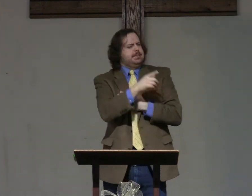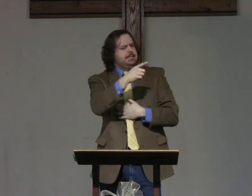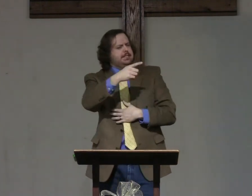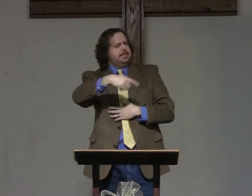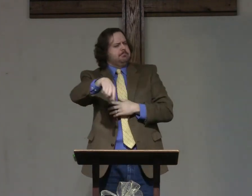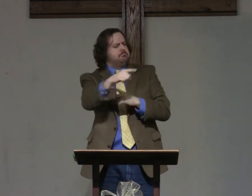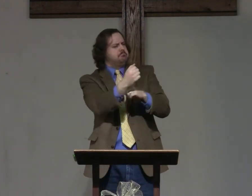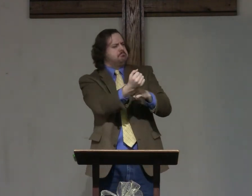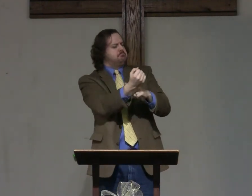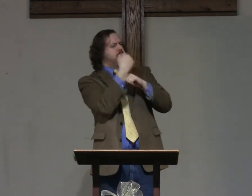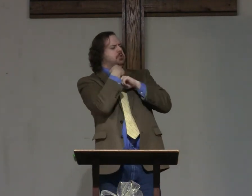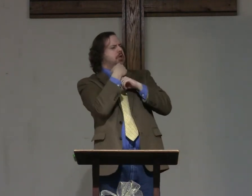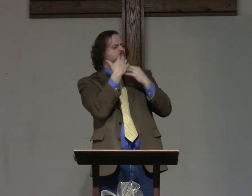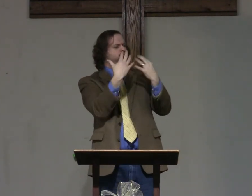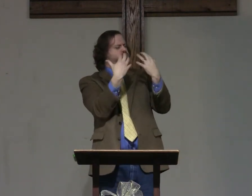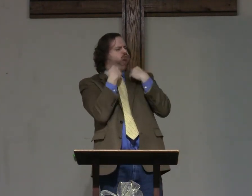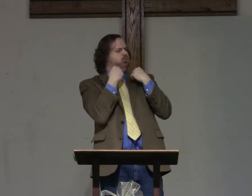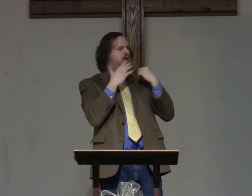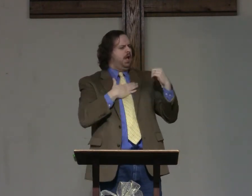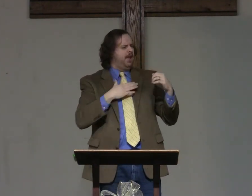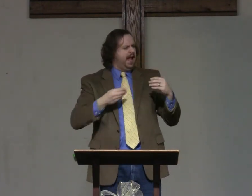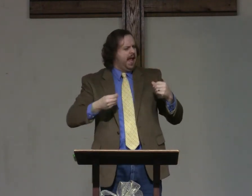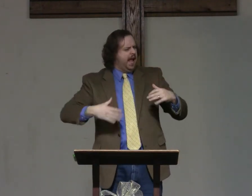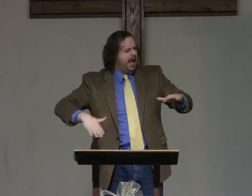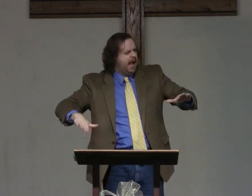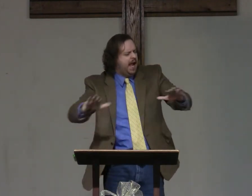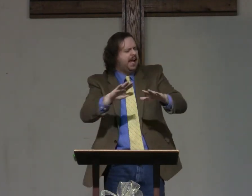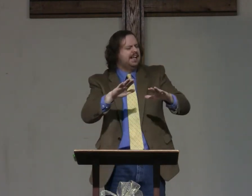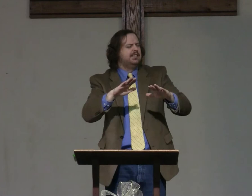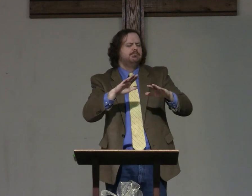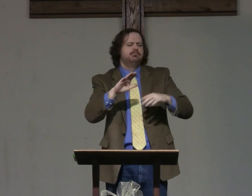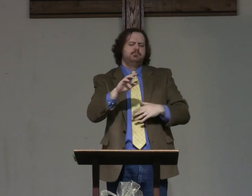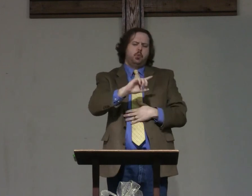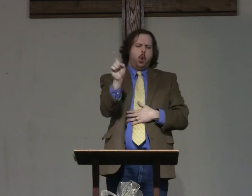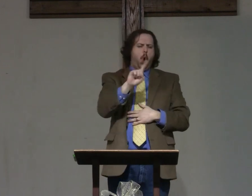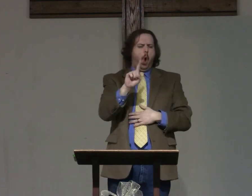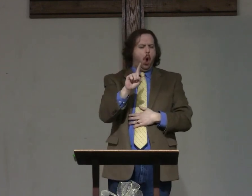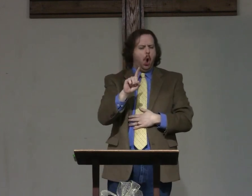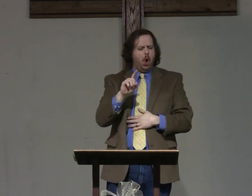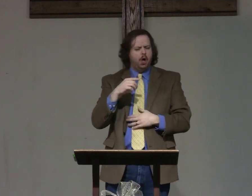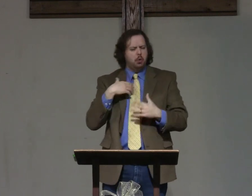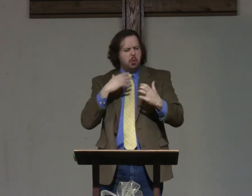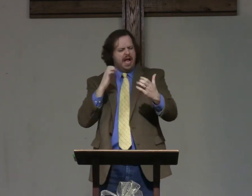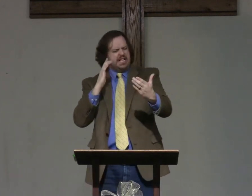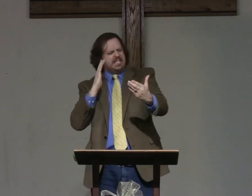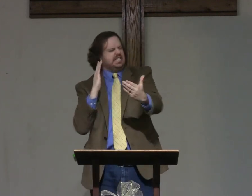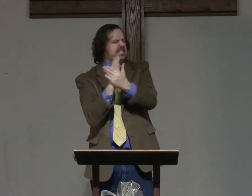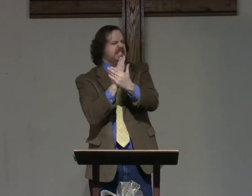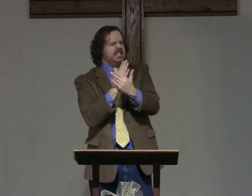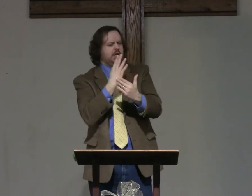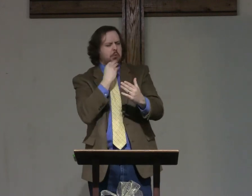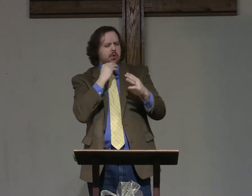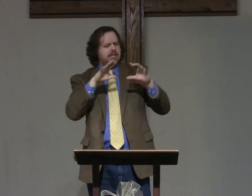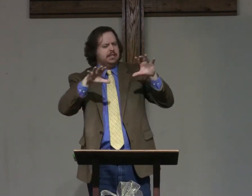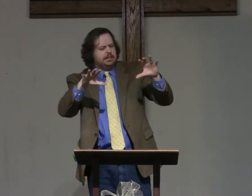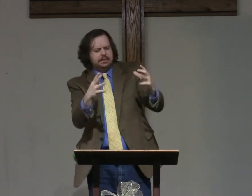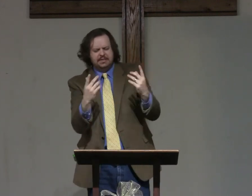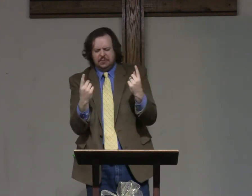They were slaves, but he was afraid that they would overcome the Egyptians and take over the land, and he wanted to stop